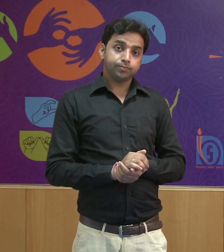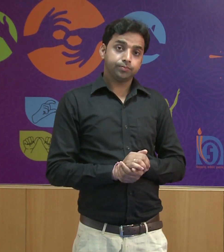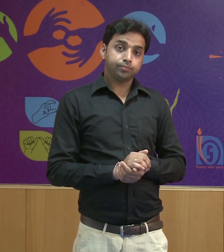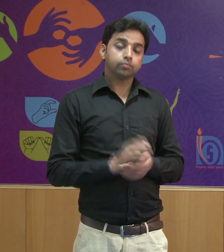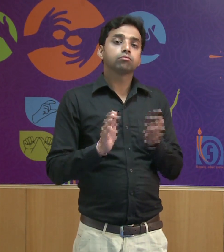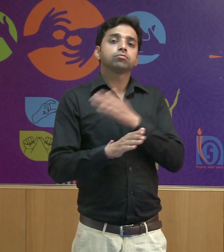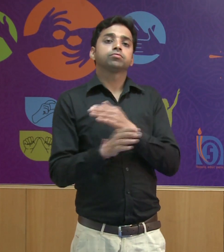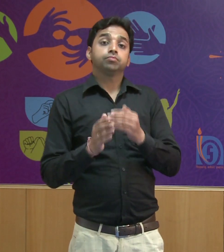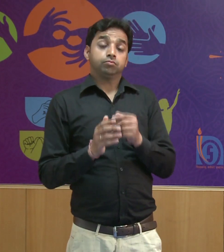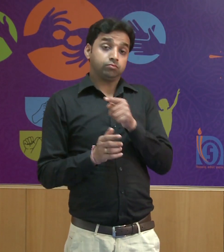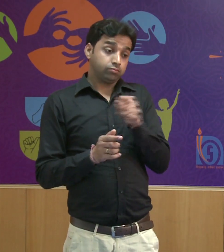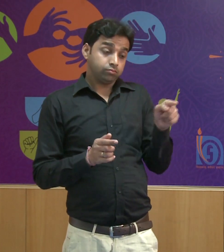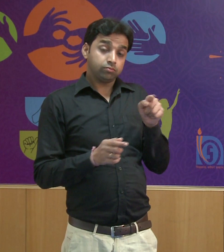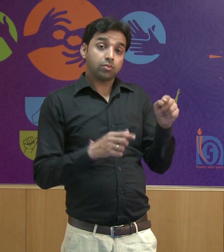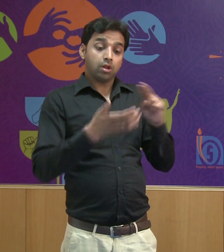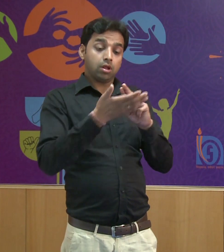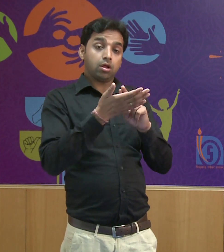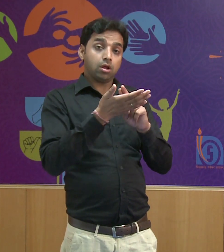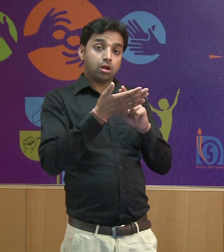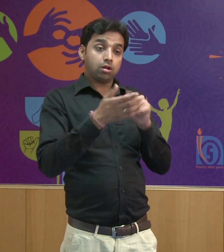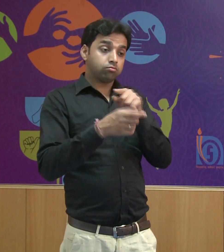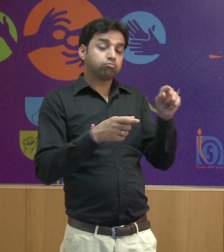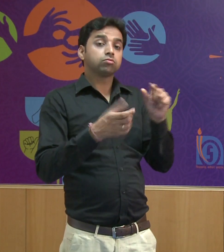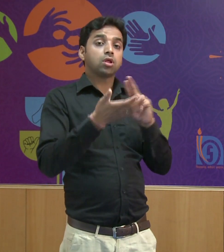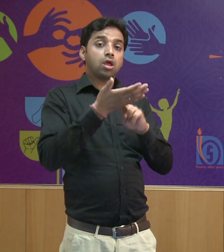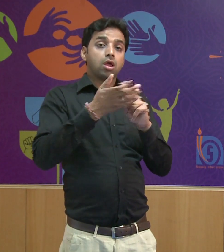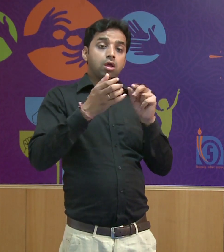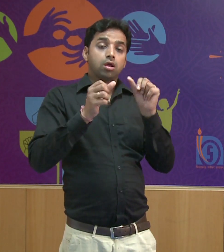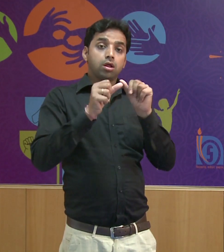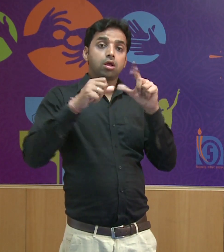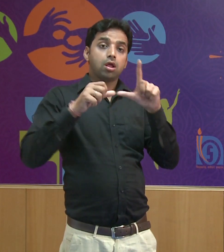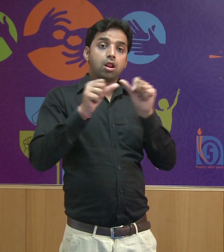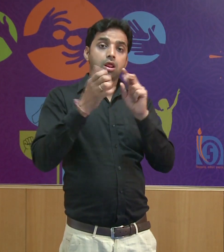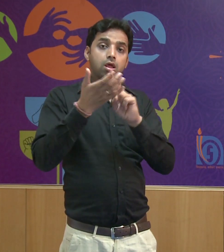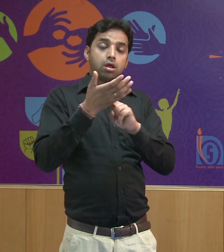Acharya Kamalshil of Nalanda University went to Tibet.